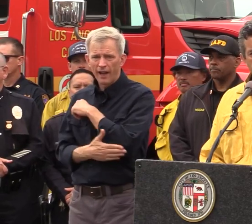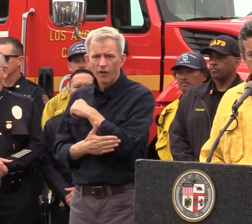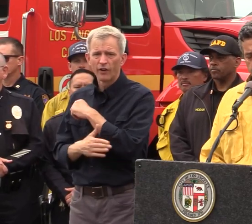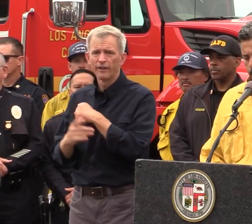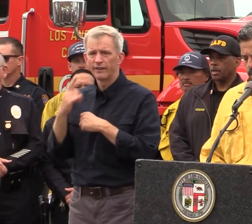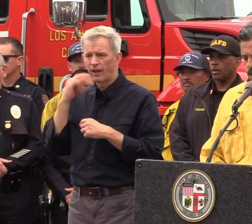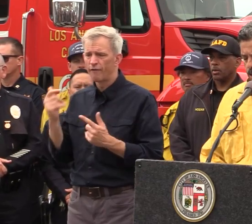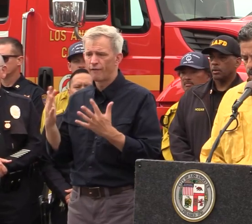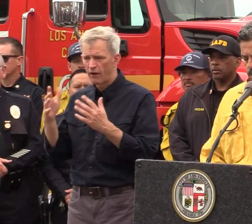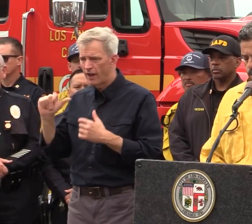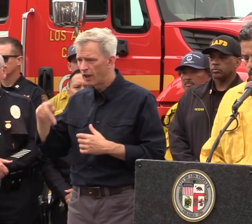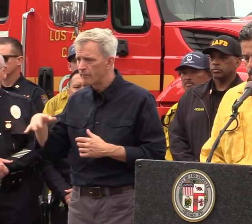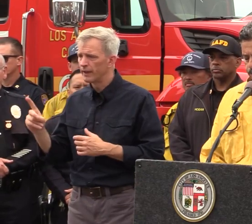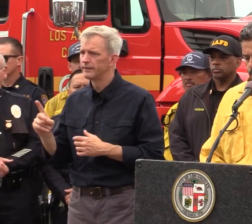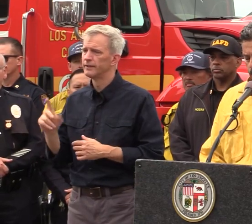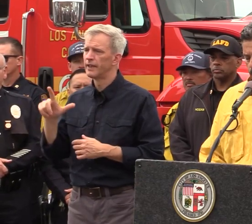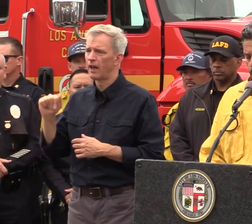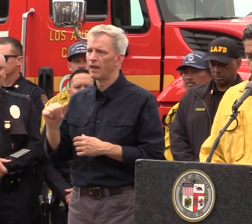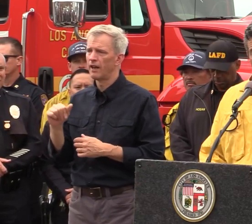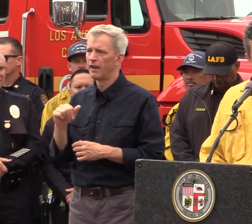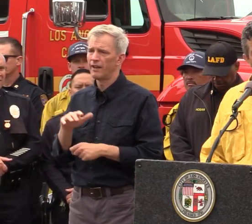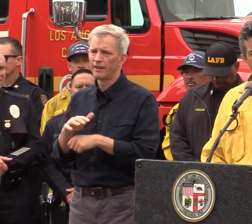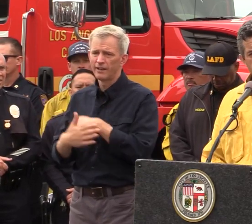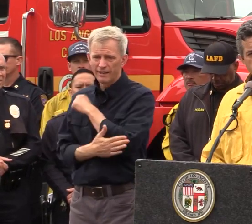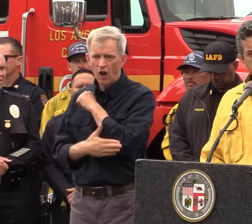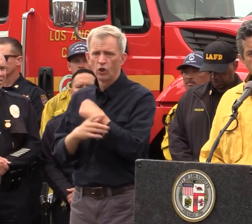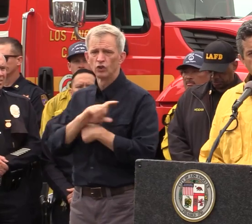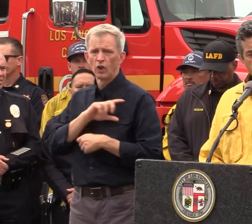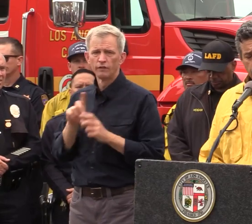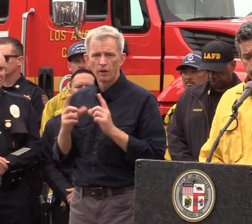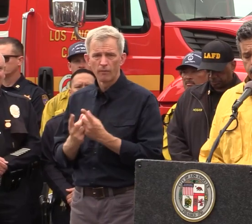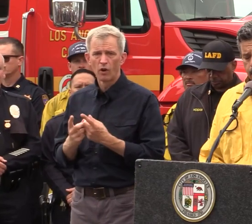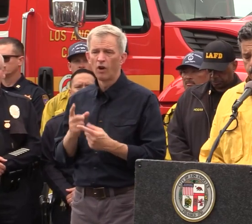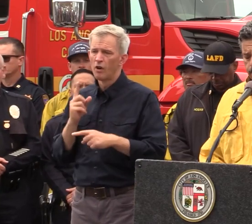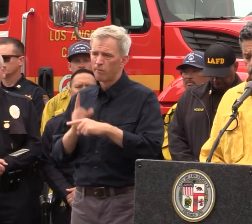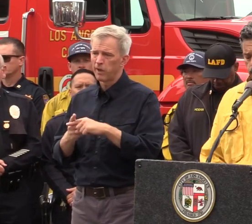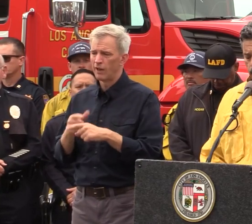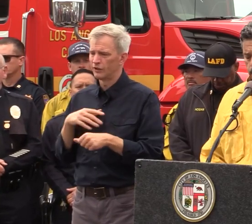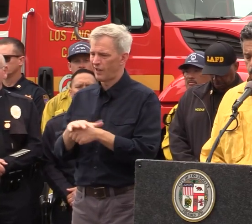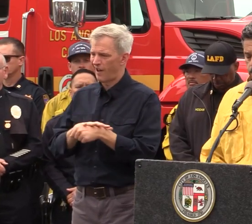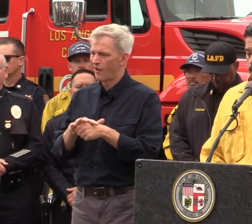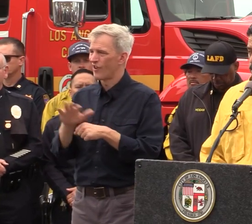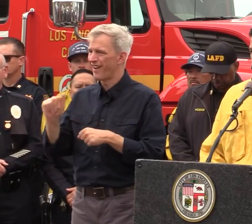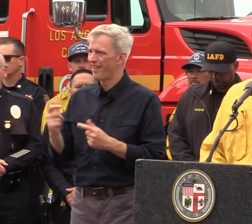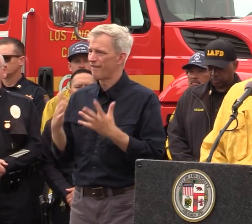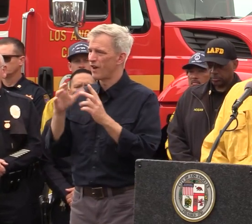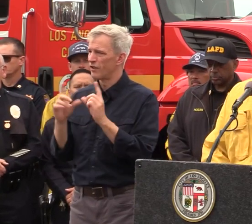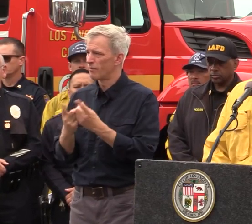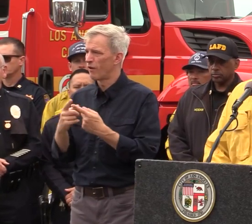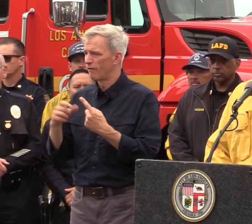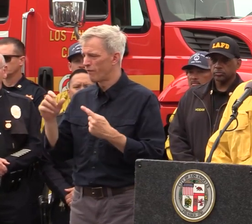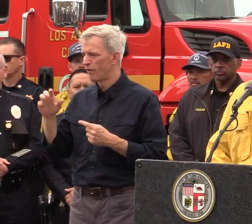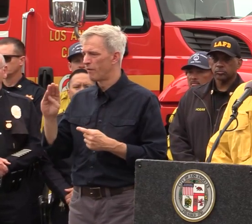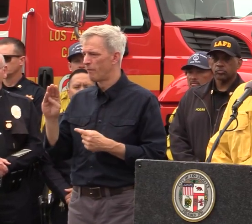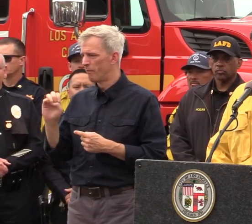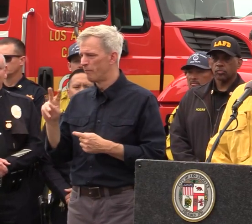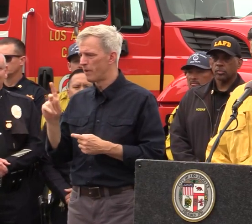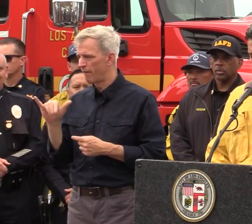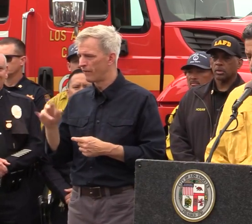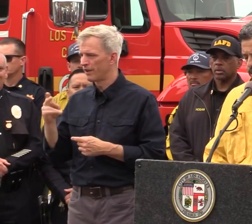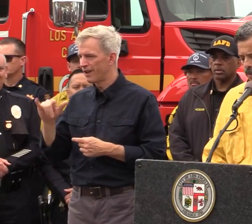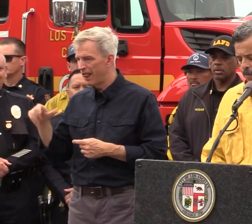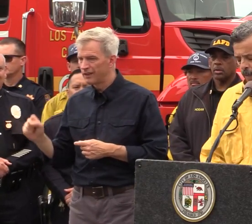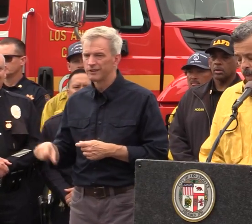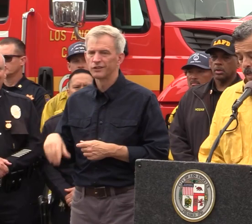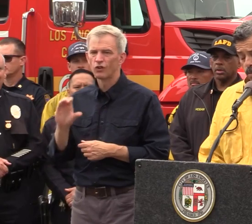LAPD, LA County Sheriff's Department, as well as our assisting Area A fire departments from Santa Monica, Beverly Hills, and Culver